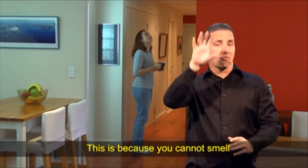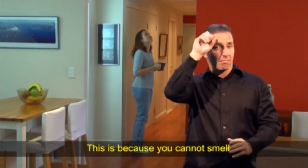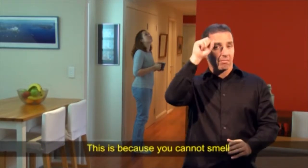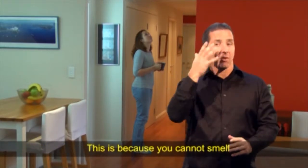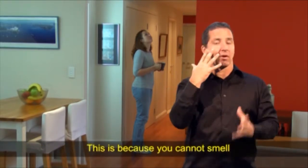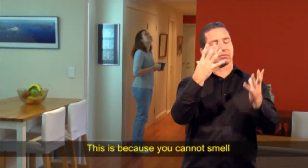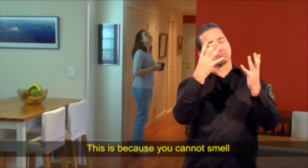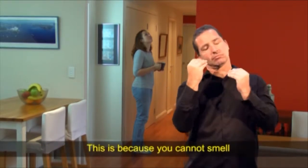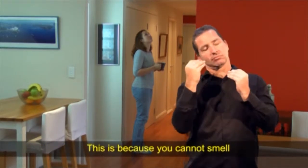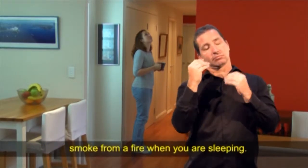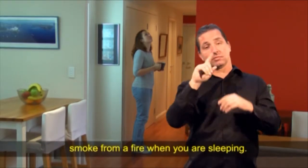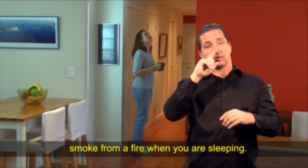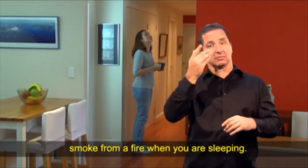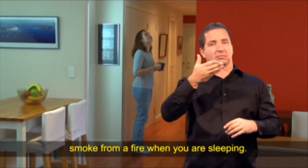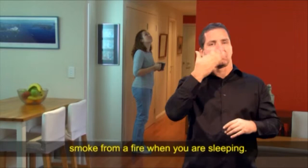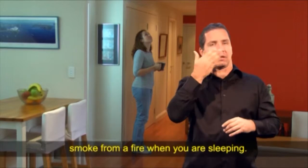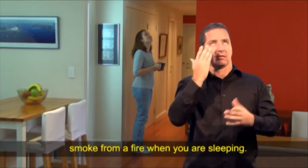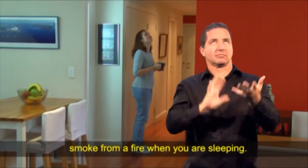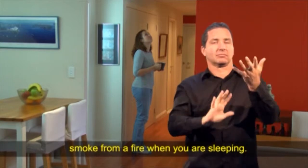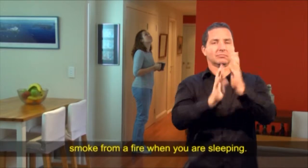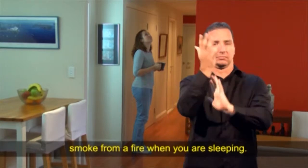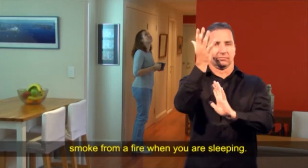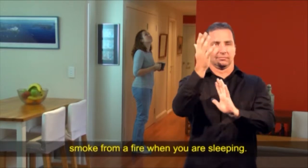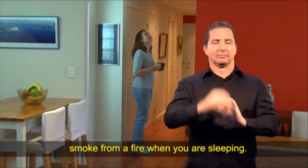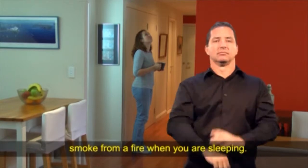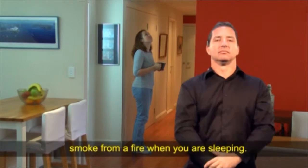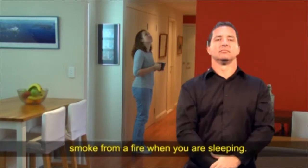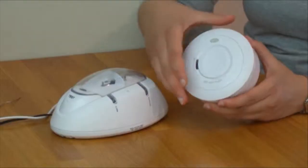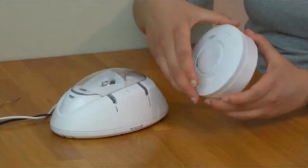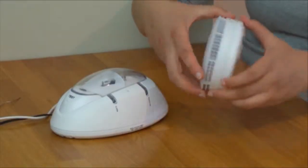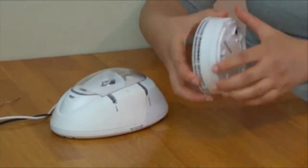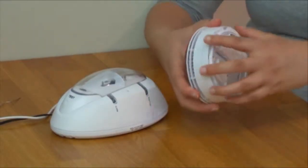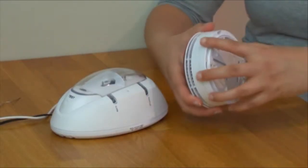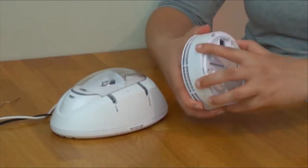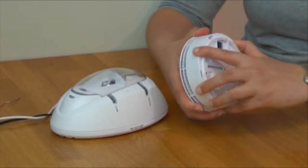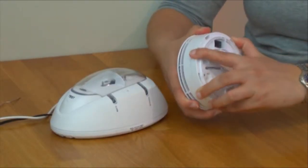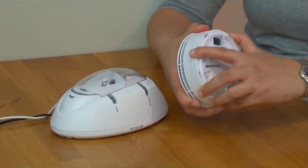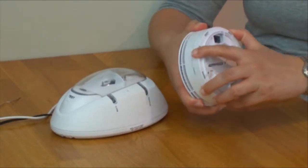This is because you cannot smell smoke from a fire when you are sleeping.